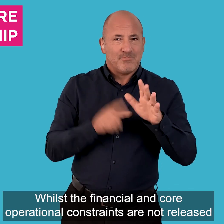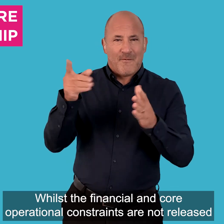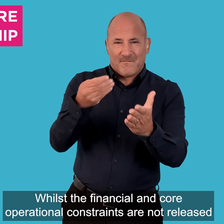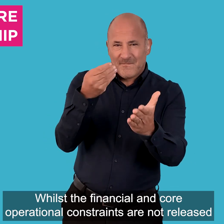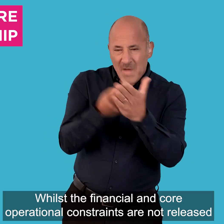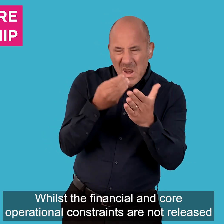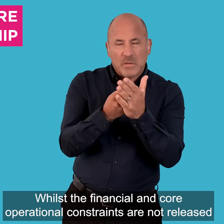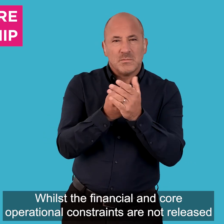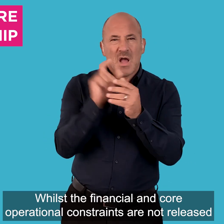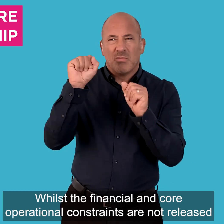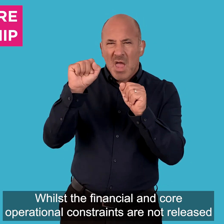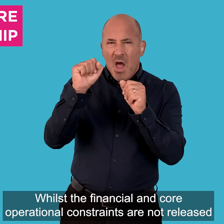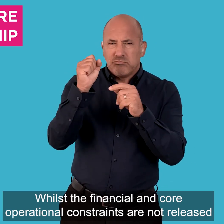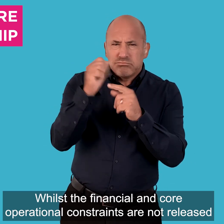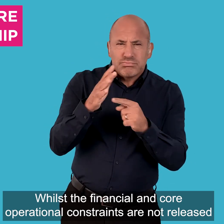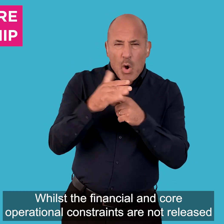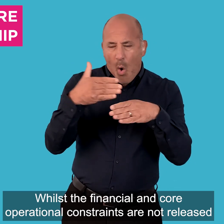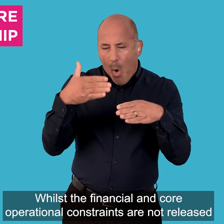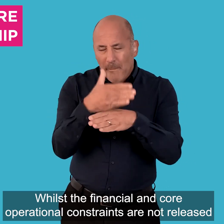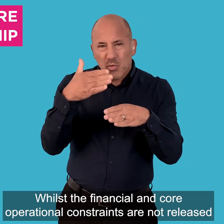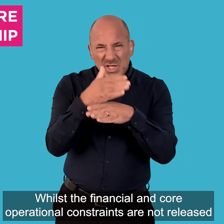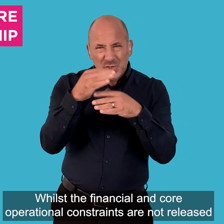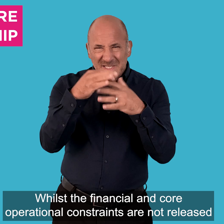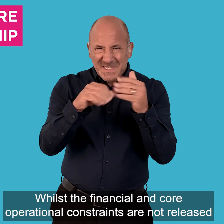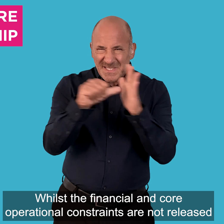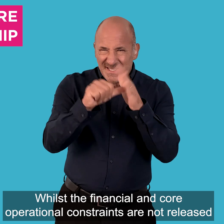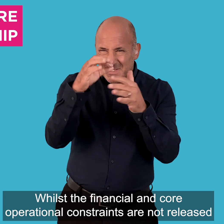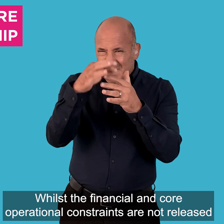Whilst the financial and core operational constraints are not released,